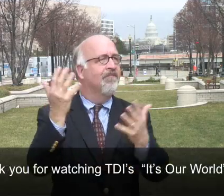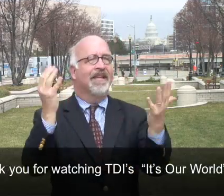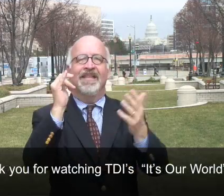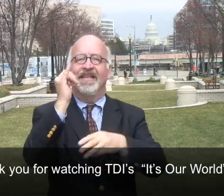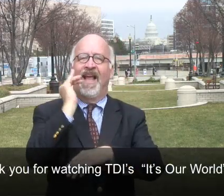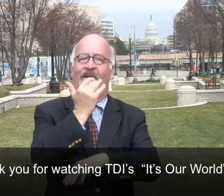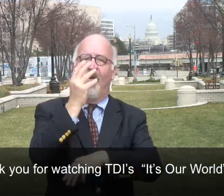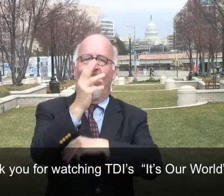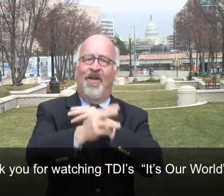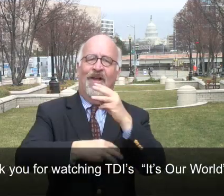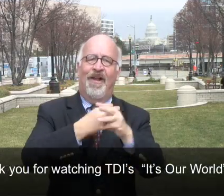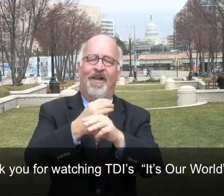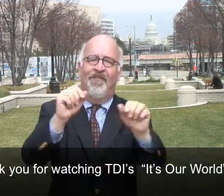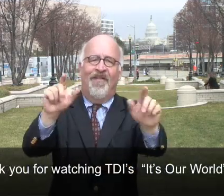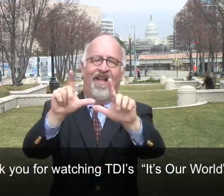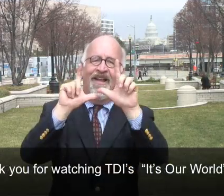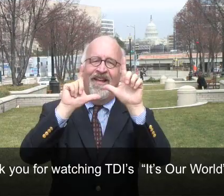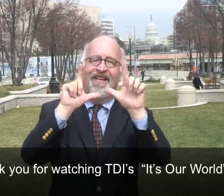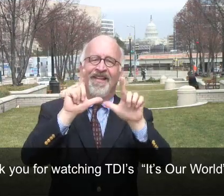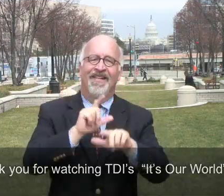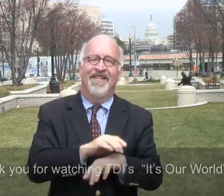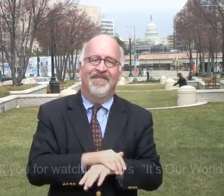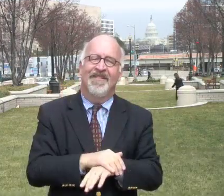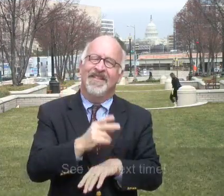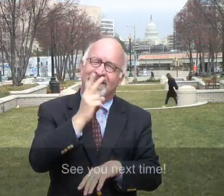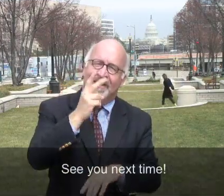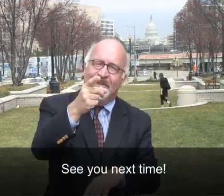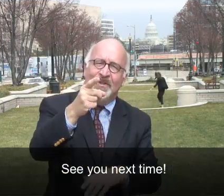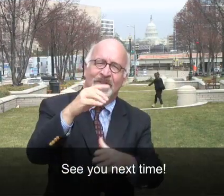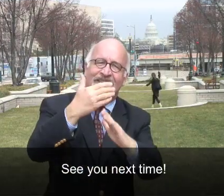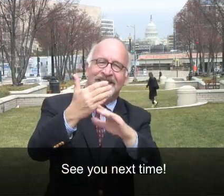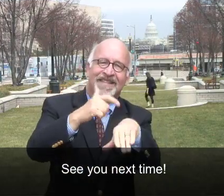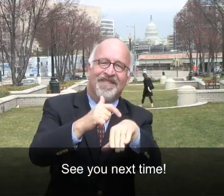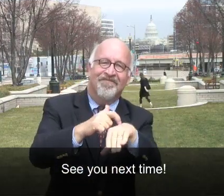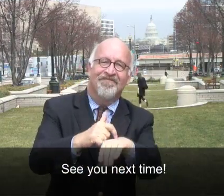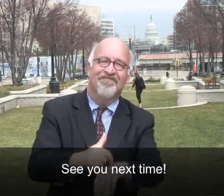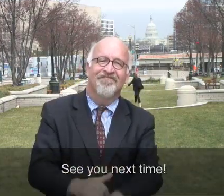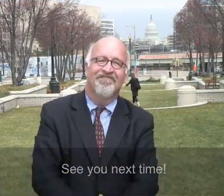TDI's It's Our World vlog. See you next time.